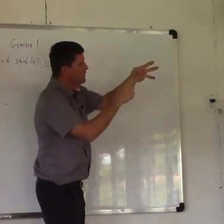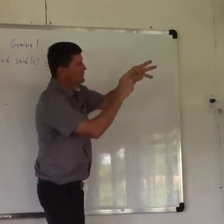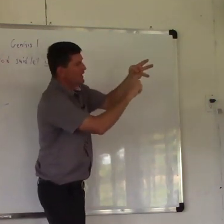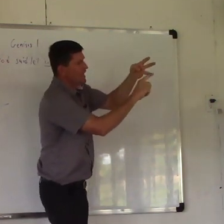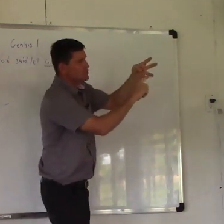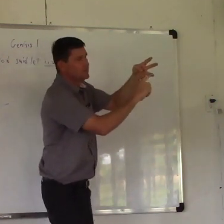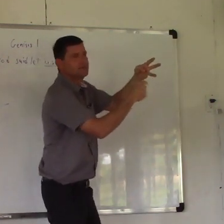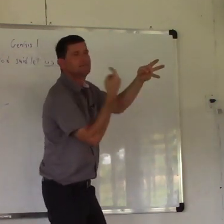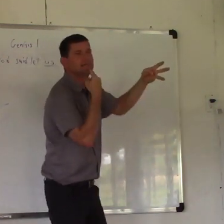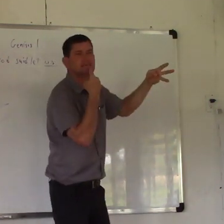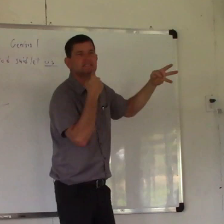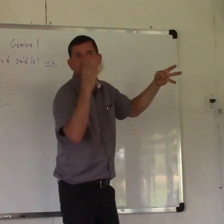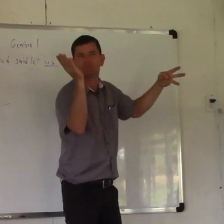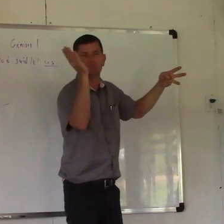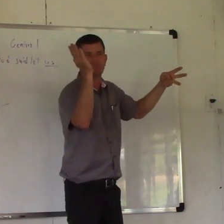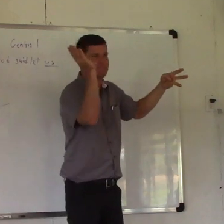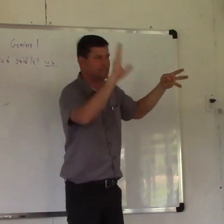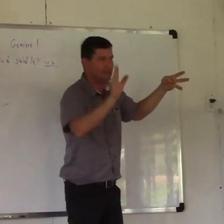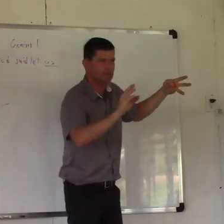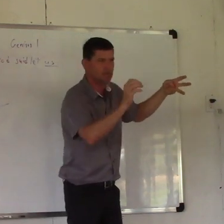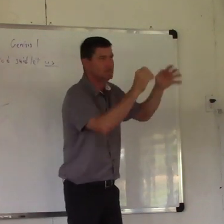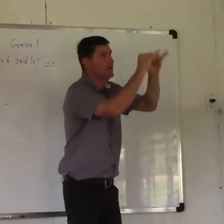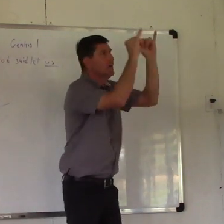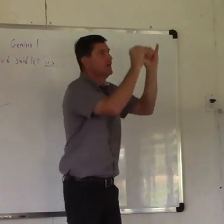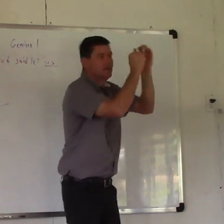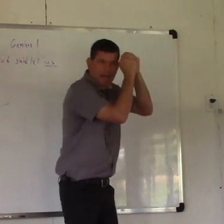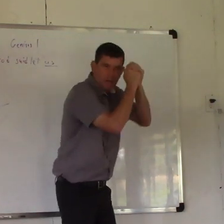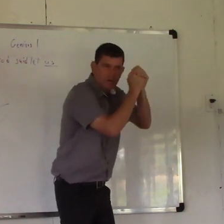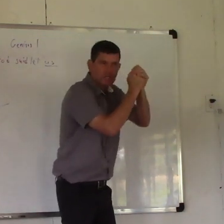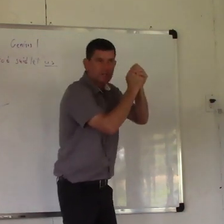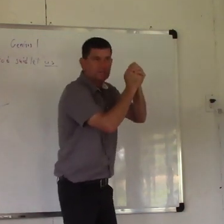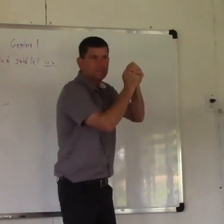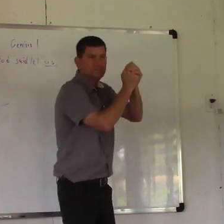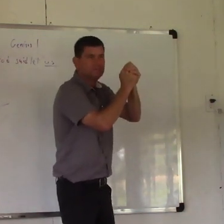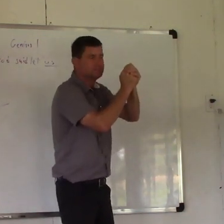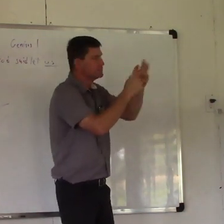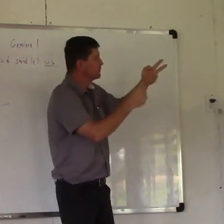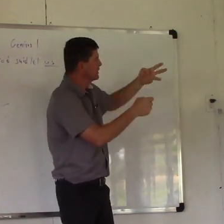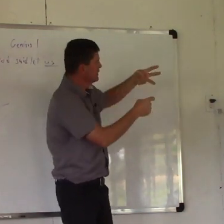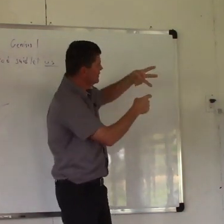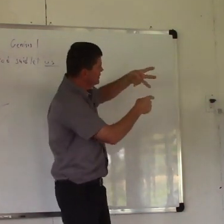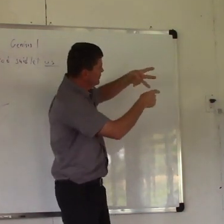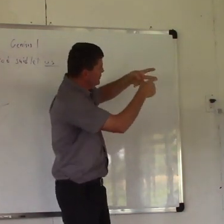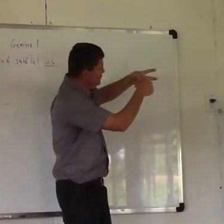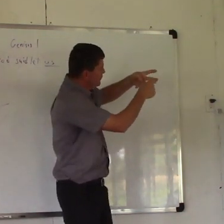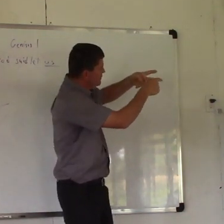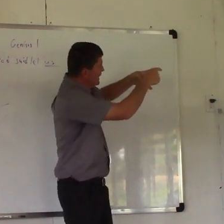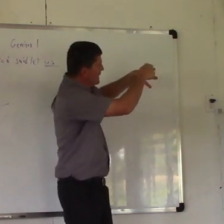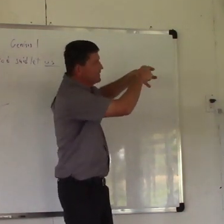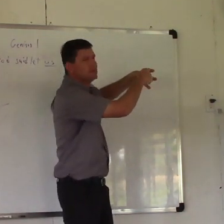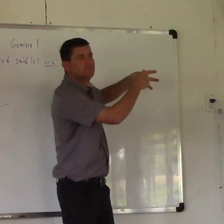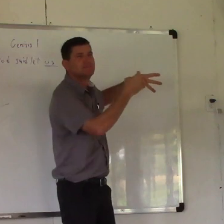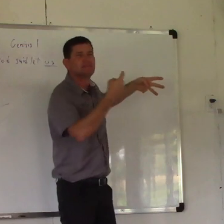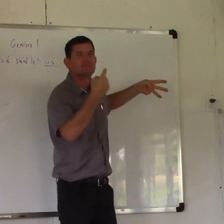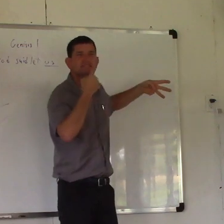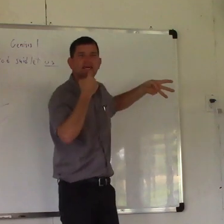The last one says never idol worship. Before that